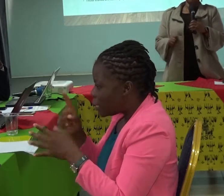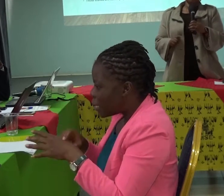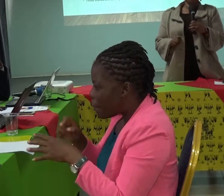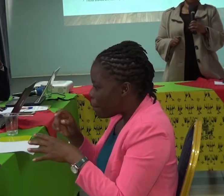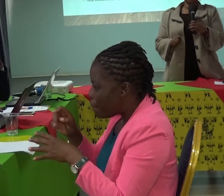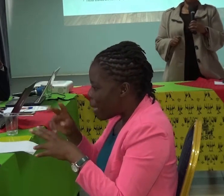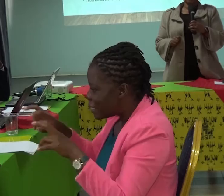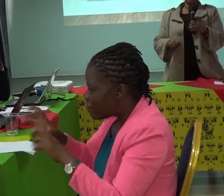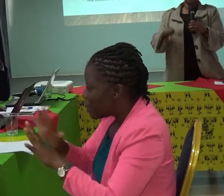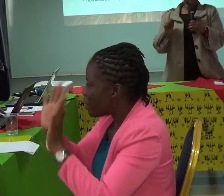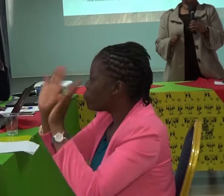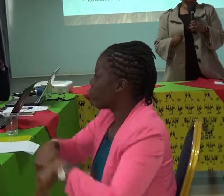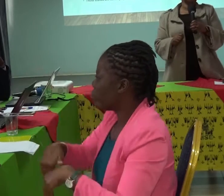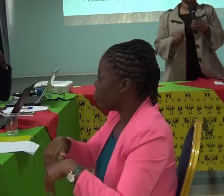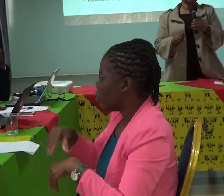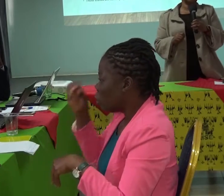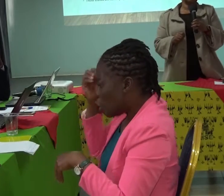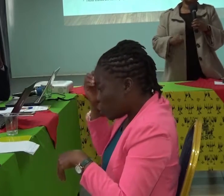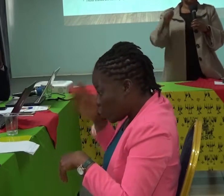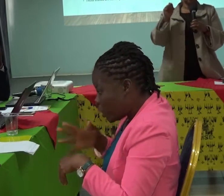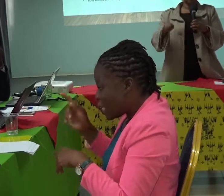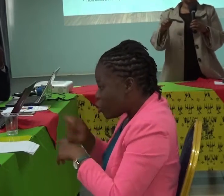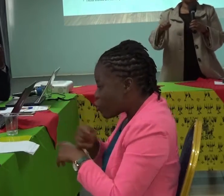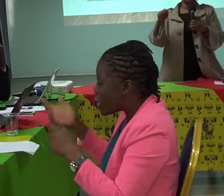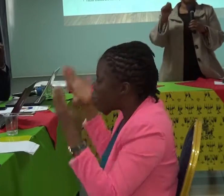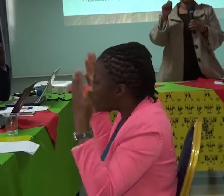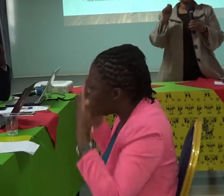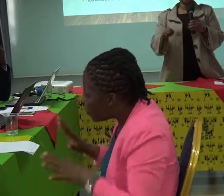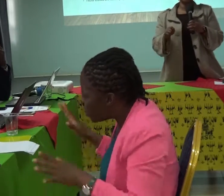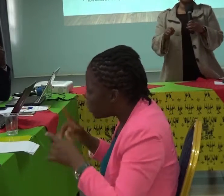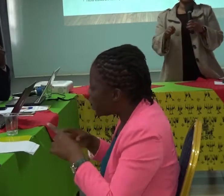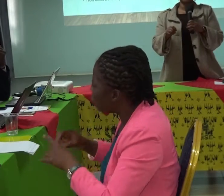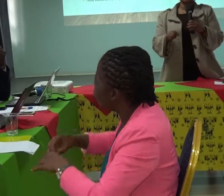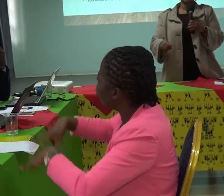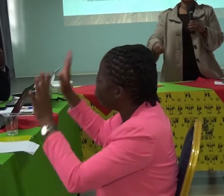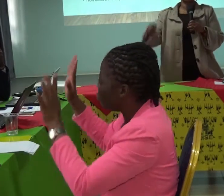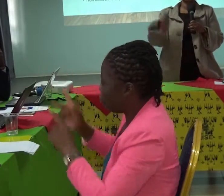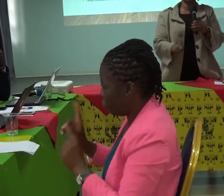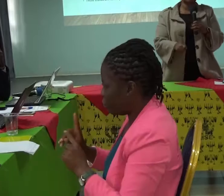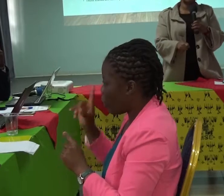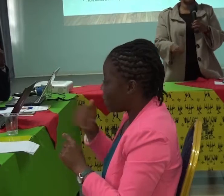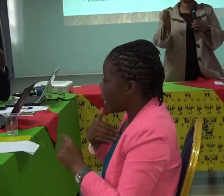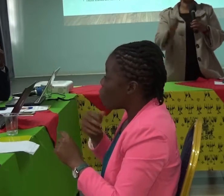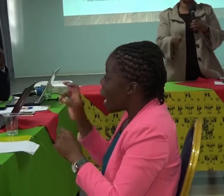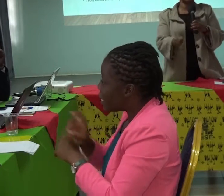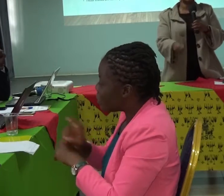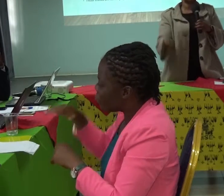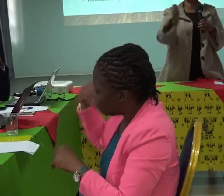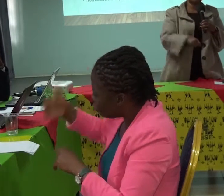My colleagues from NGO, and I know we support assessment. But can we make sure that it is programmed in such a way that there is assessment